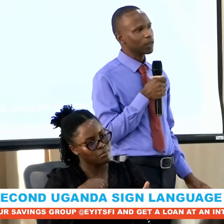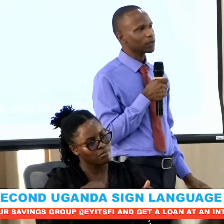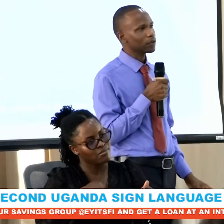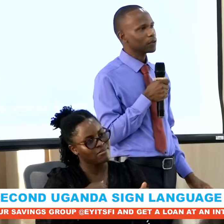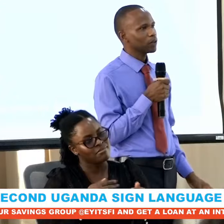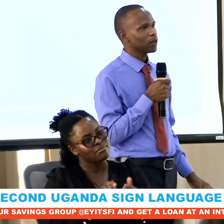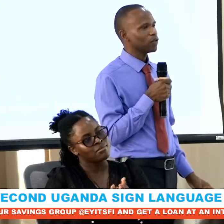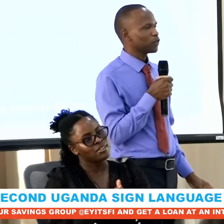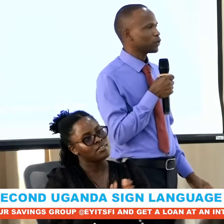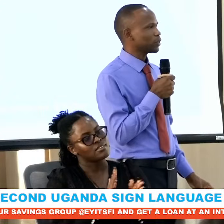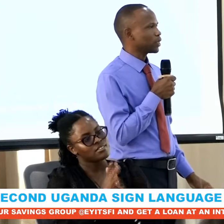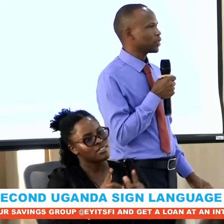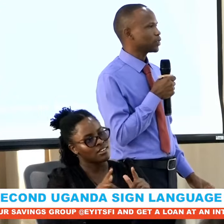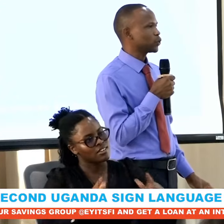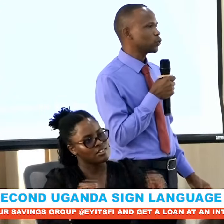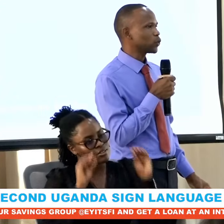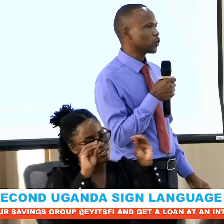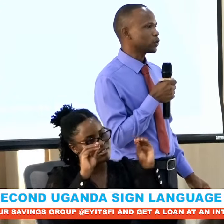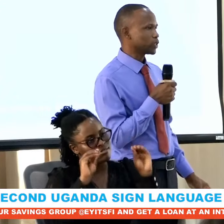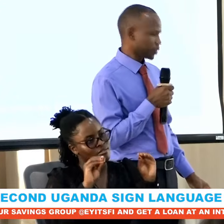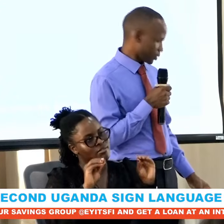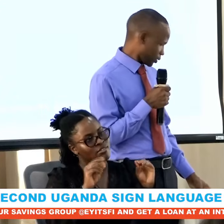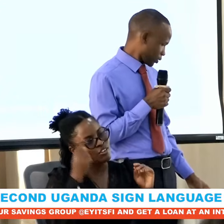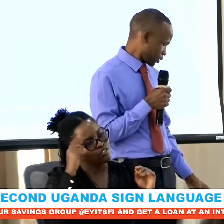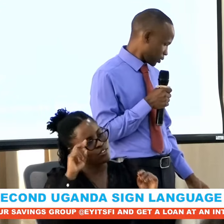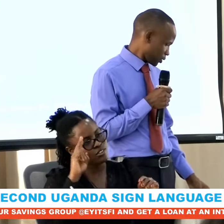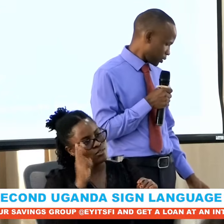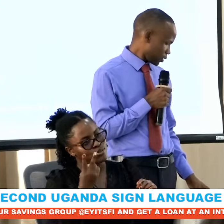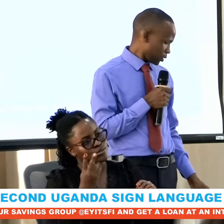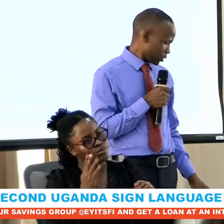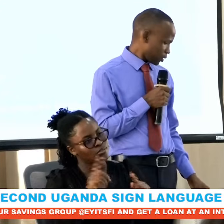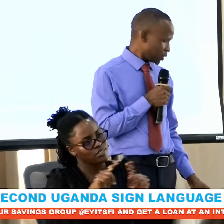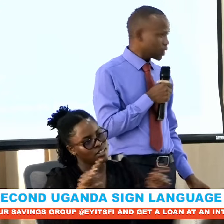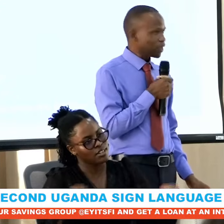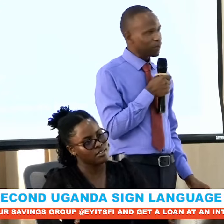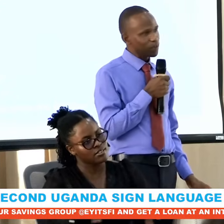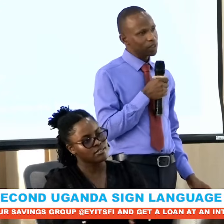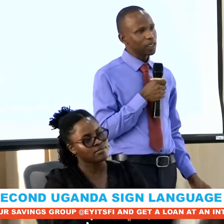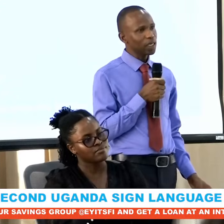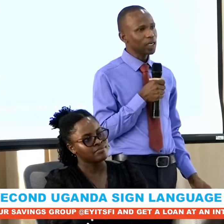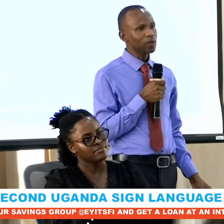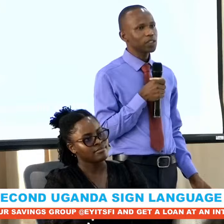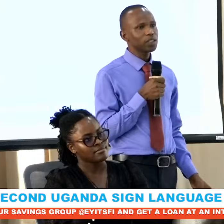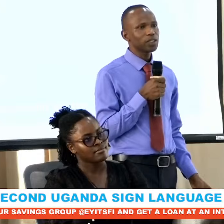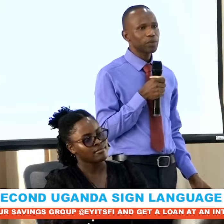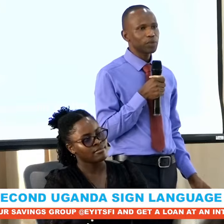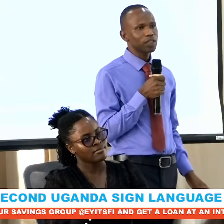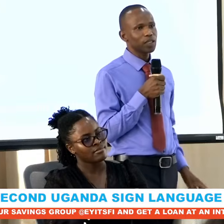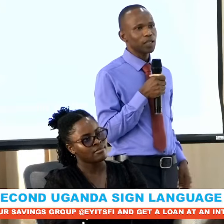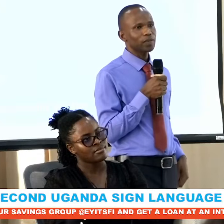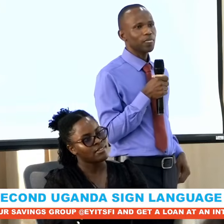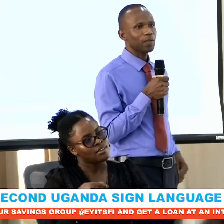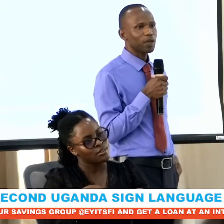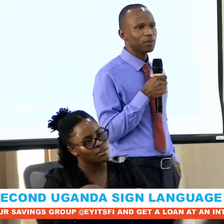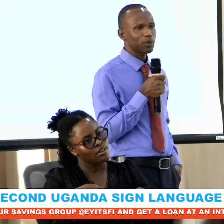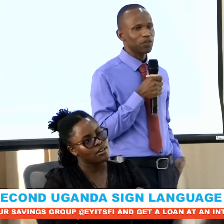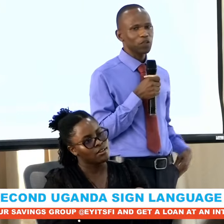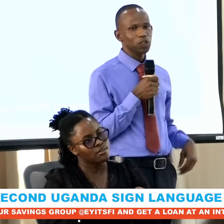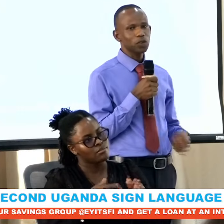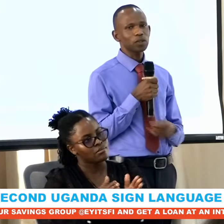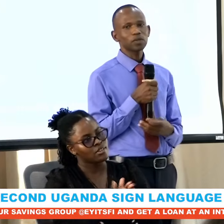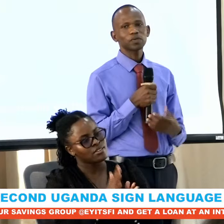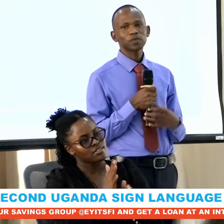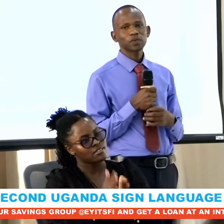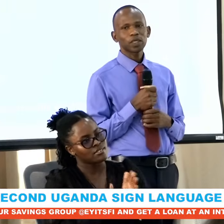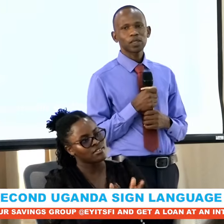tutor for the 2 cohorts. I am a sign language interpreter by